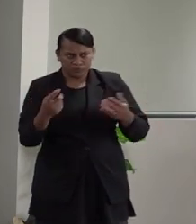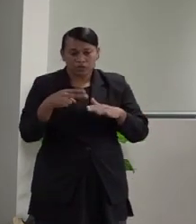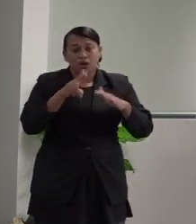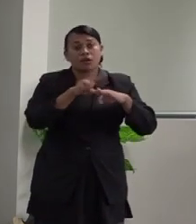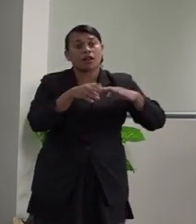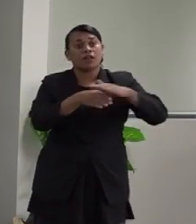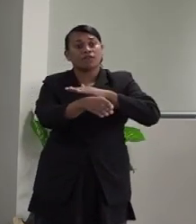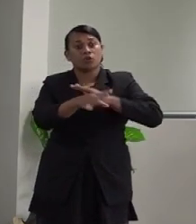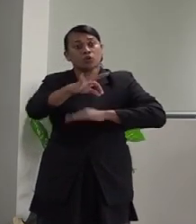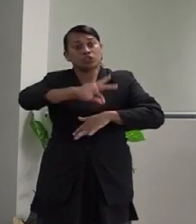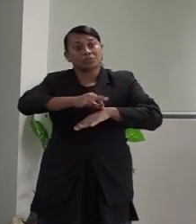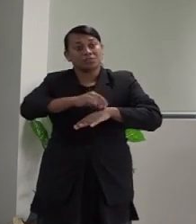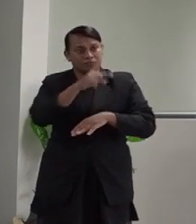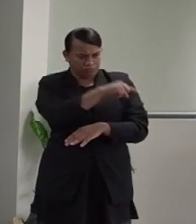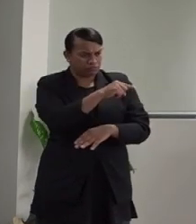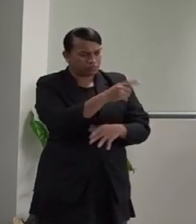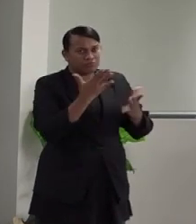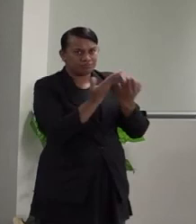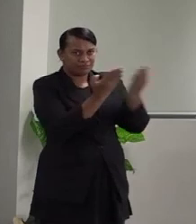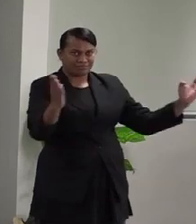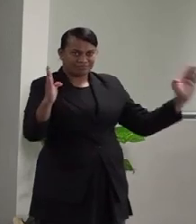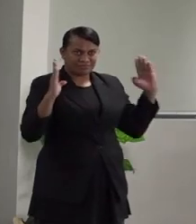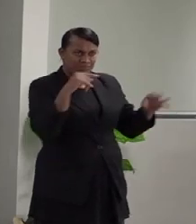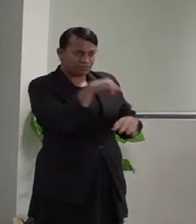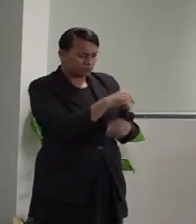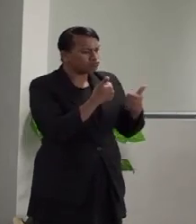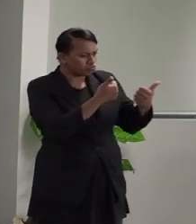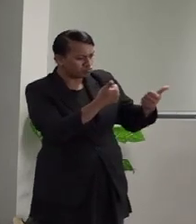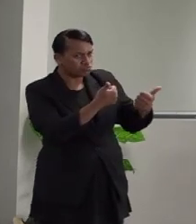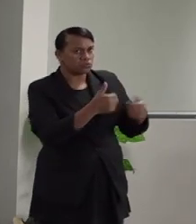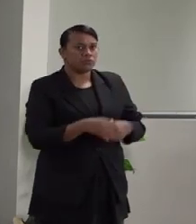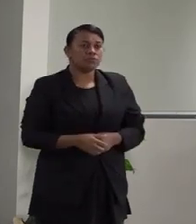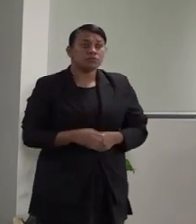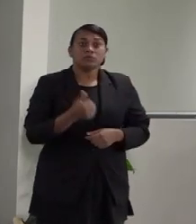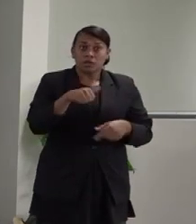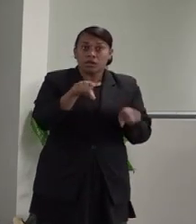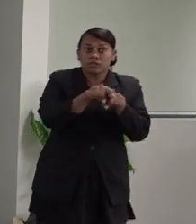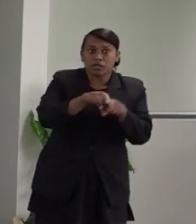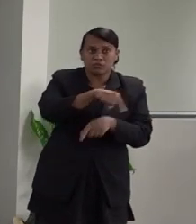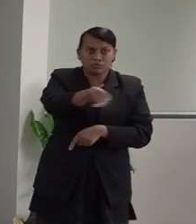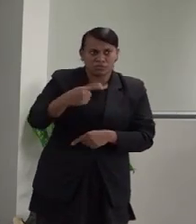stable condition, as are all of the other members of his household.